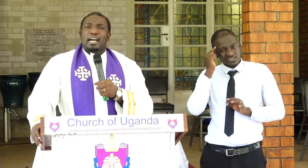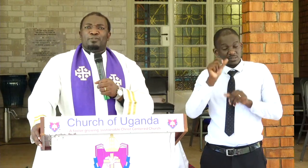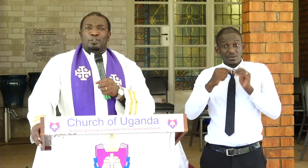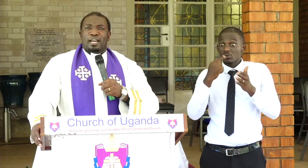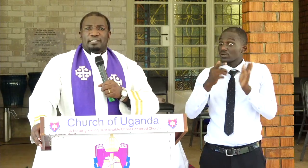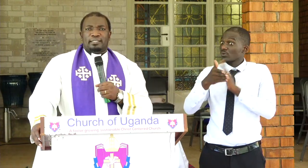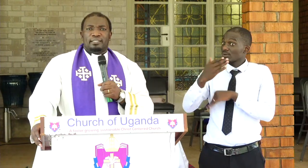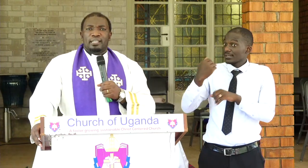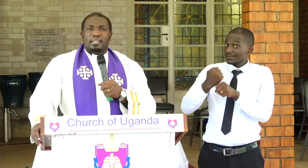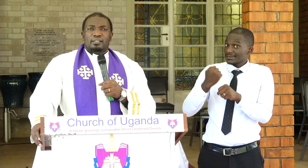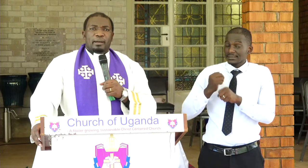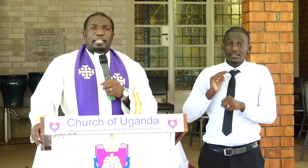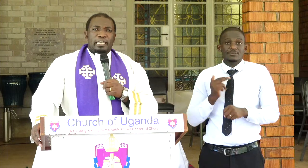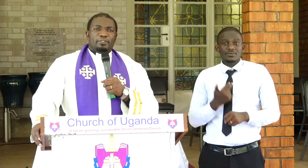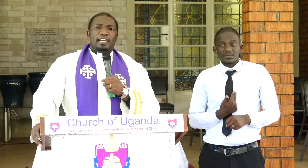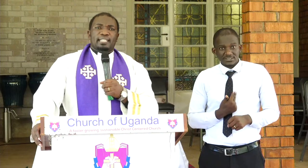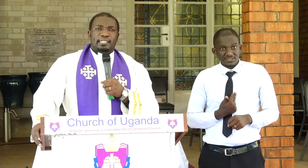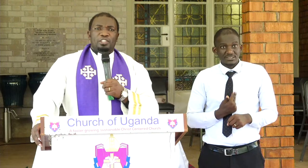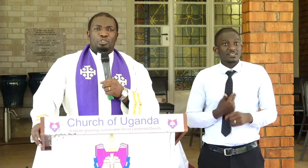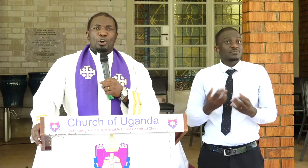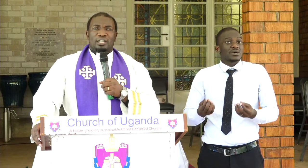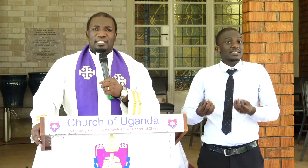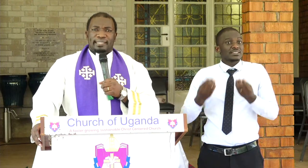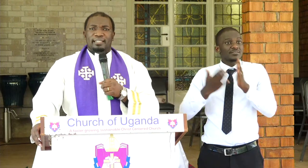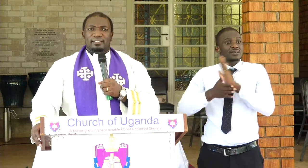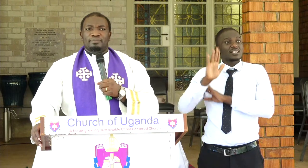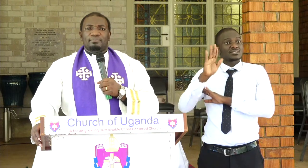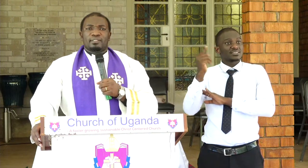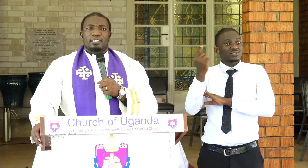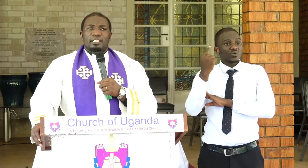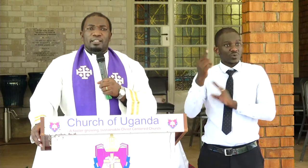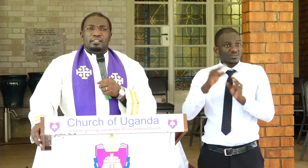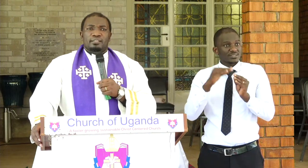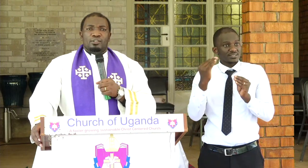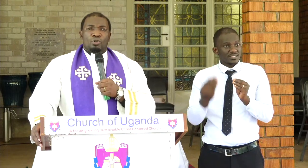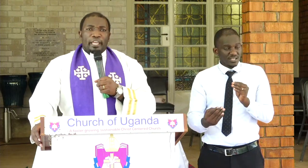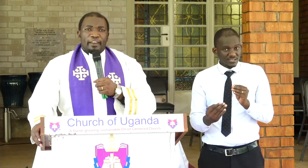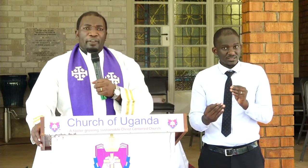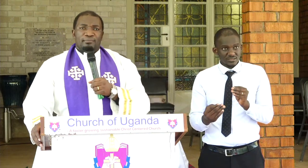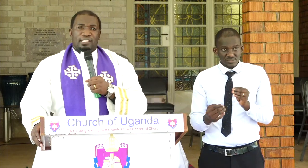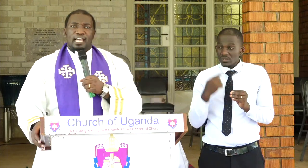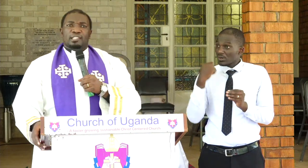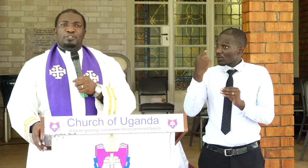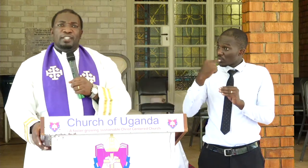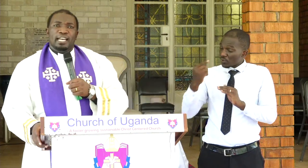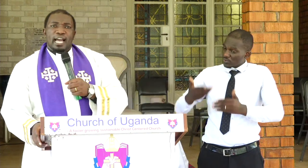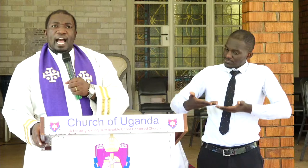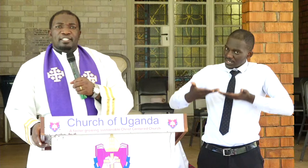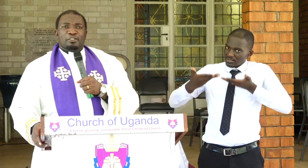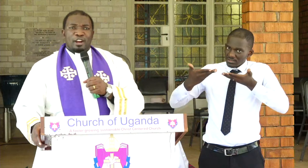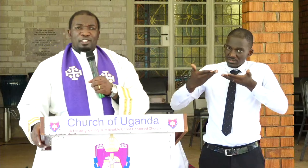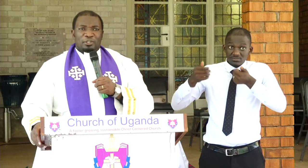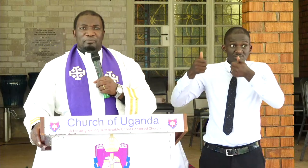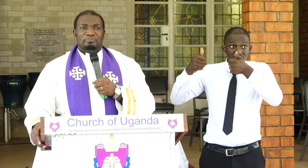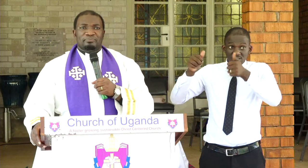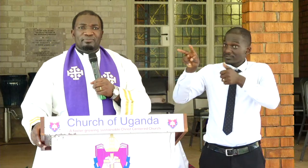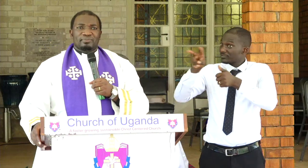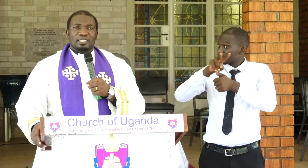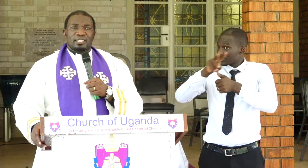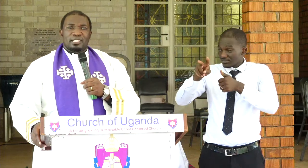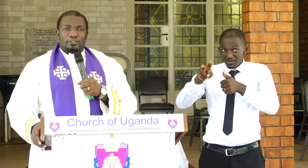has done for us by giving us his only son, who gave himself as a